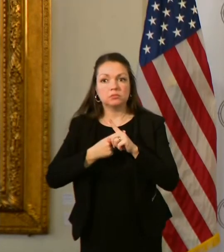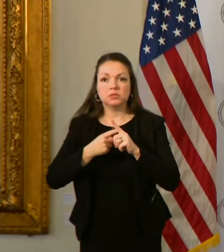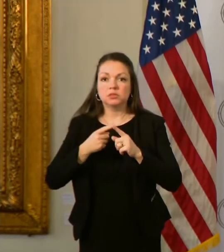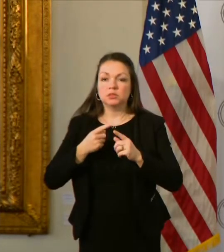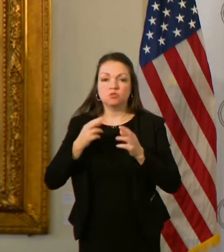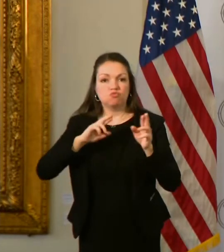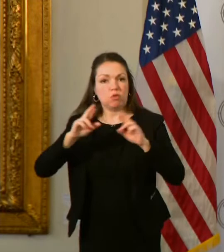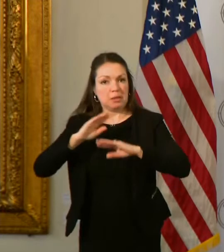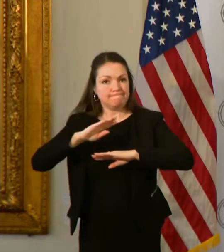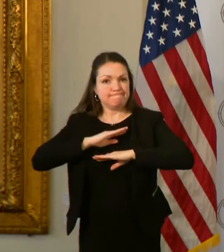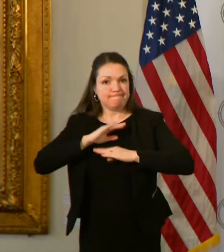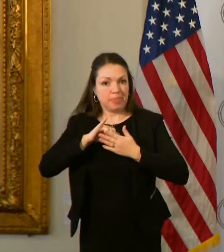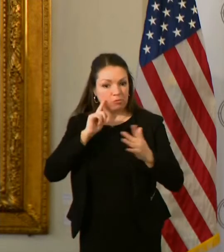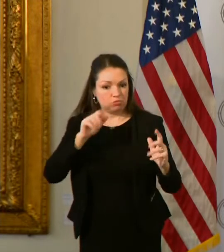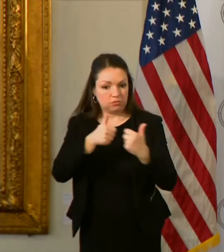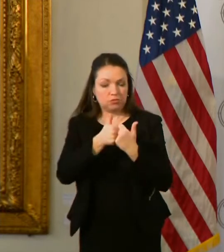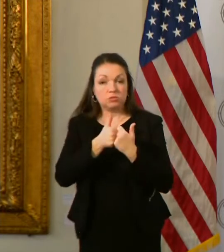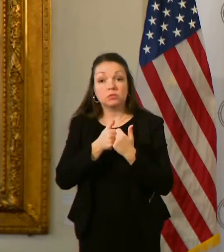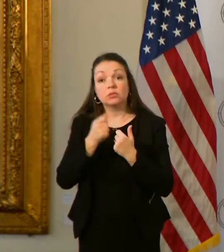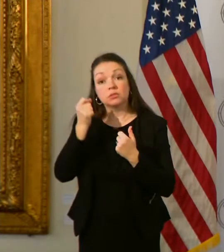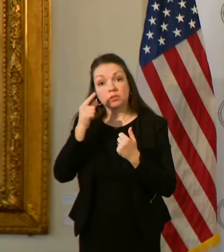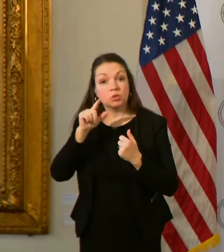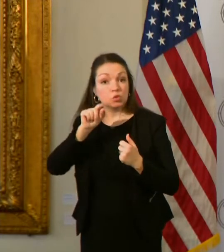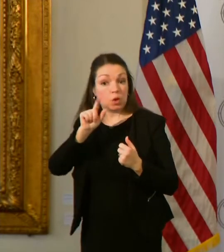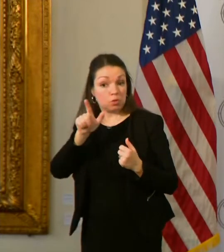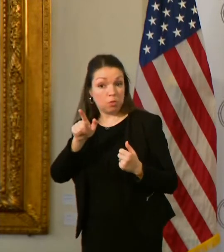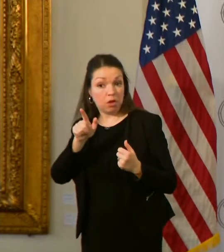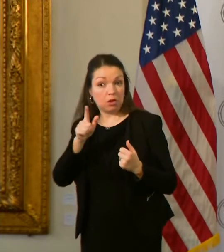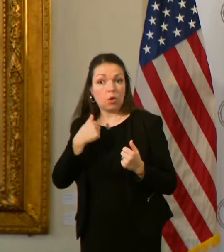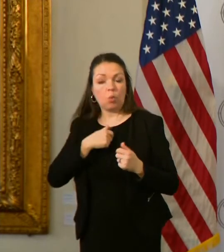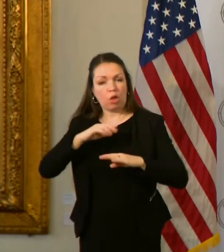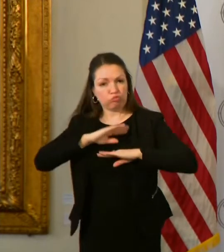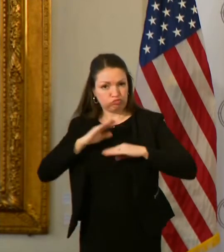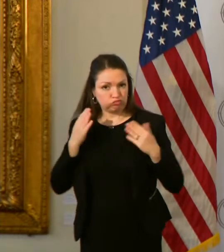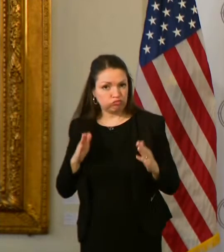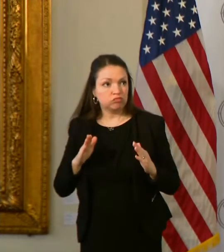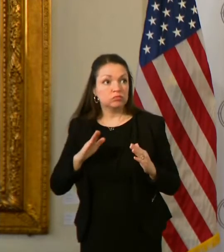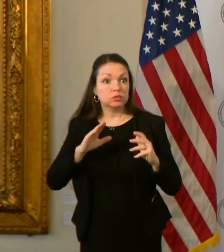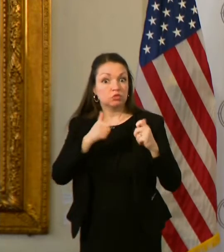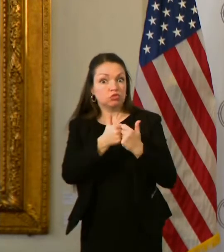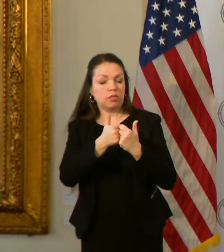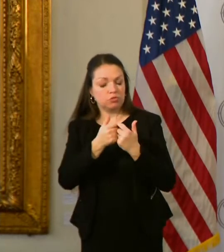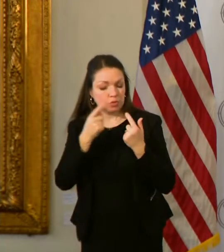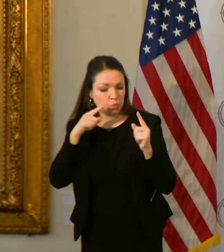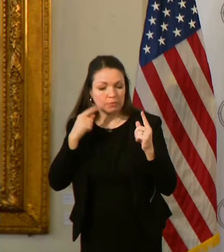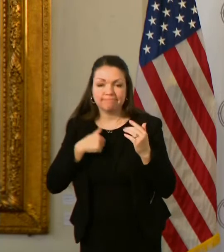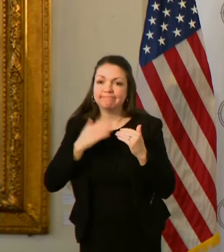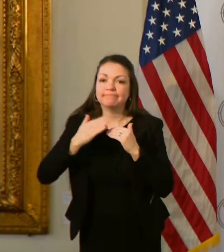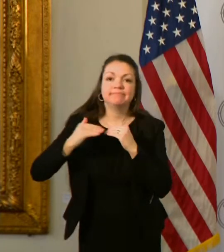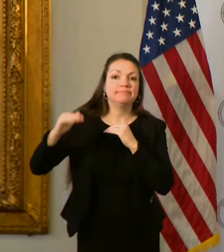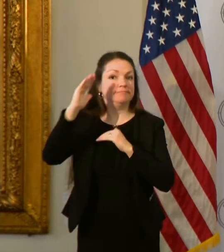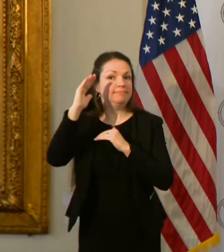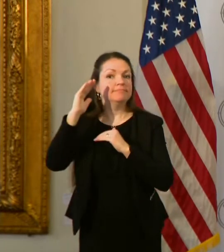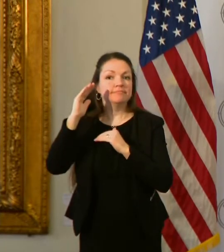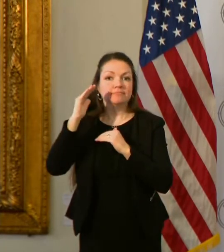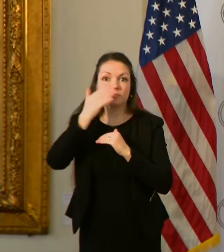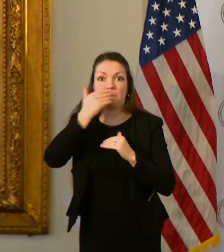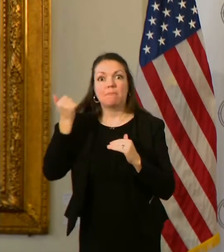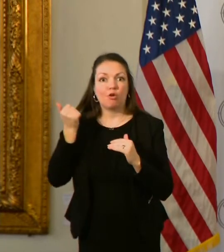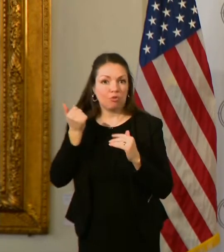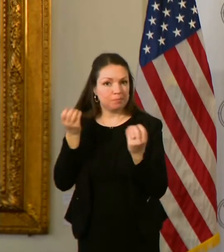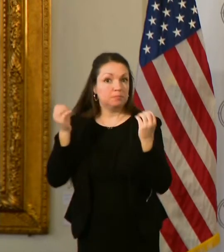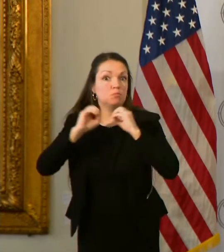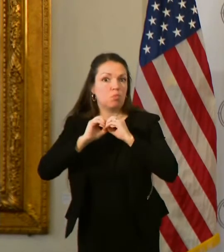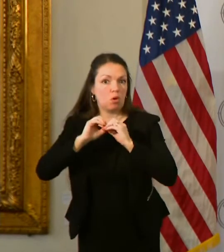in 2021, not only did we meet the challenge, we exceeded it. We began to see the resolution of